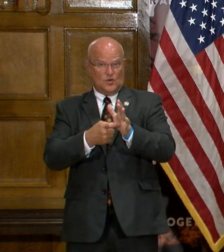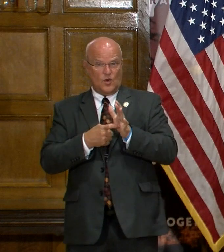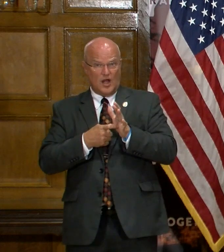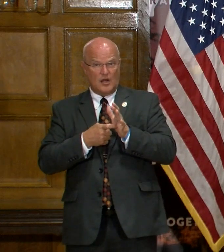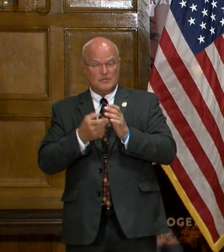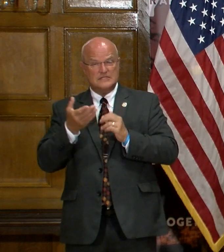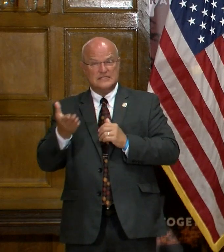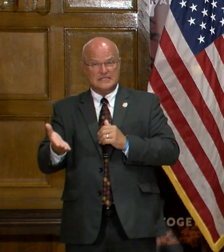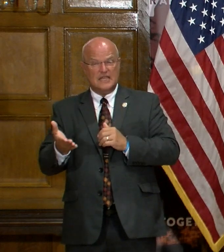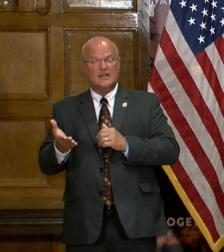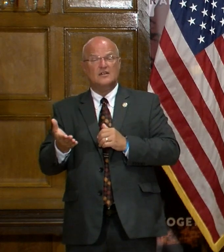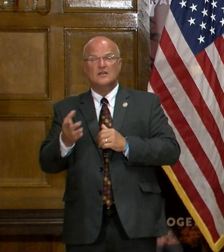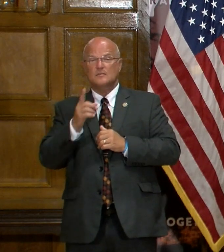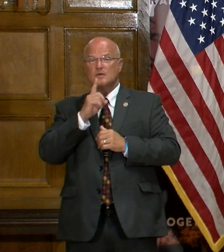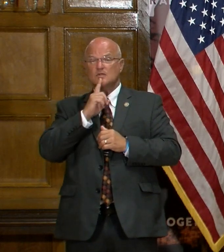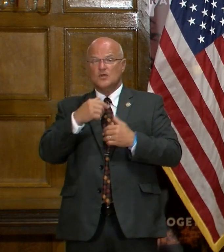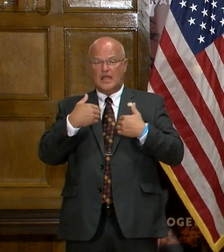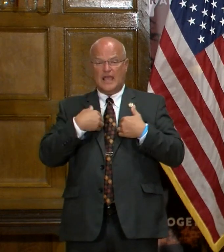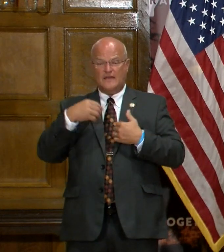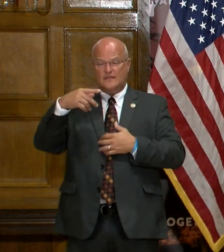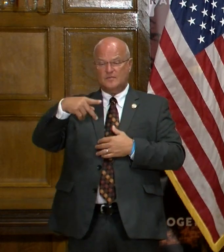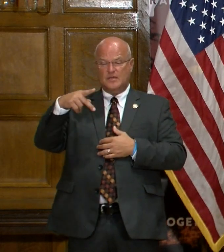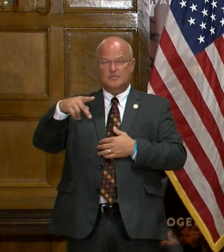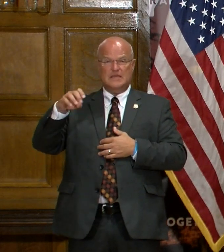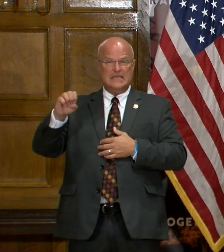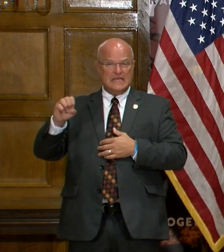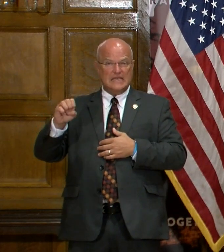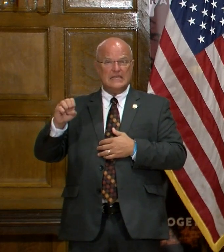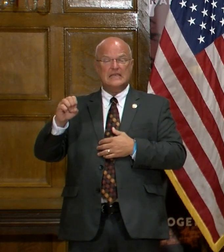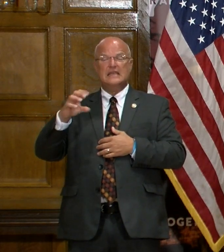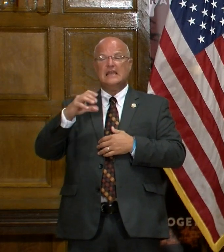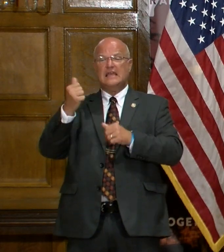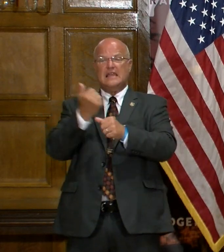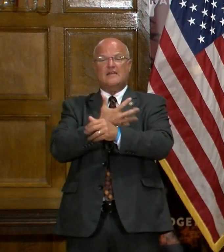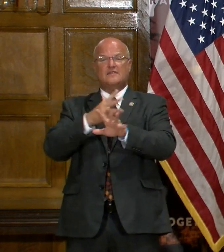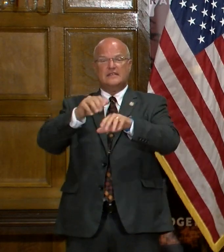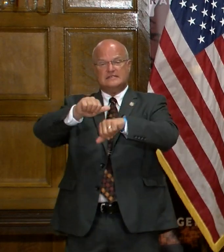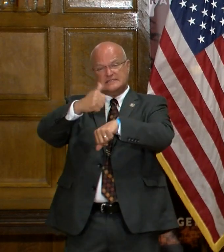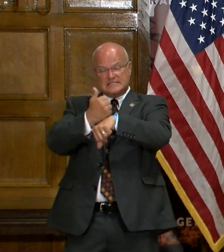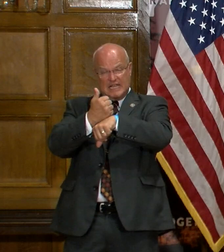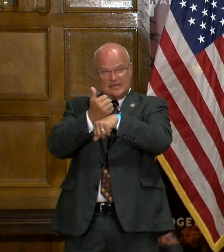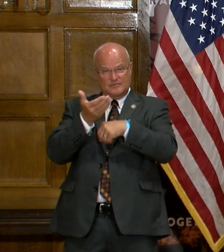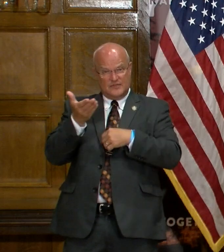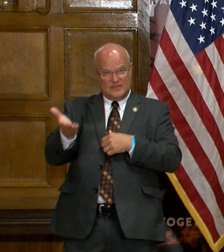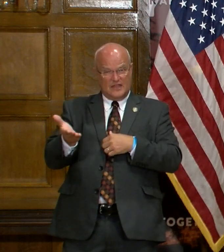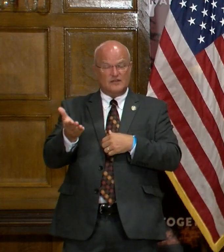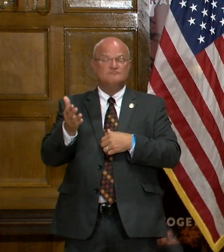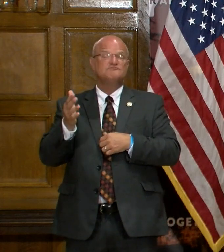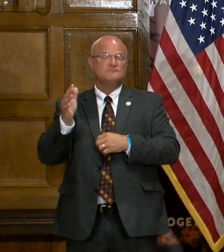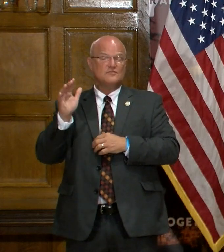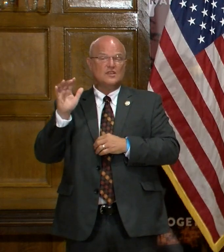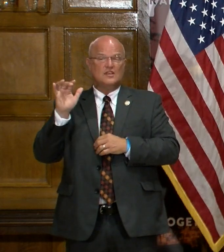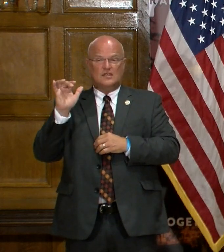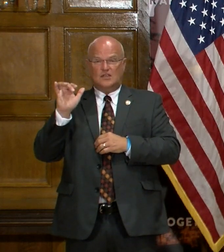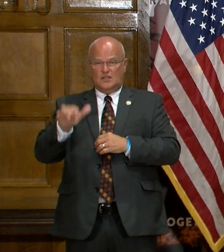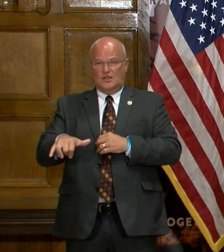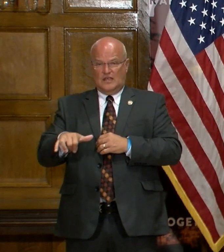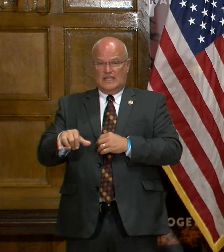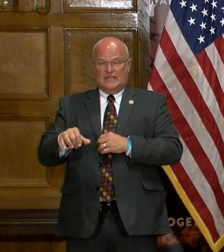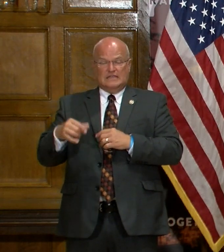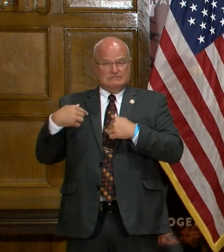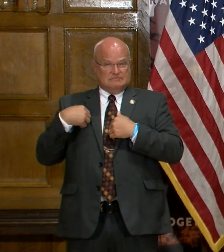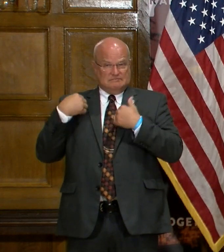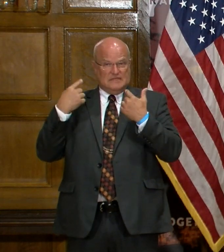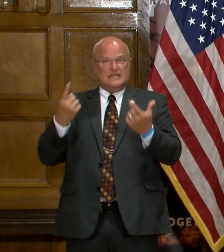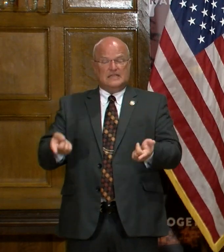requirements to make sure that we had the PPE, the infrastructure in place. And so in that sense that, you know, it's